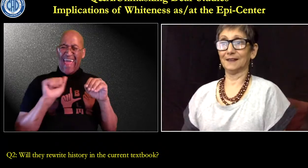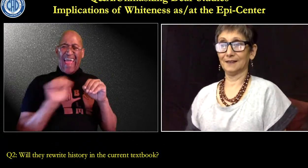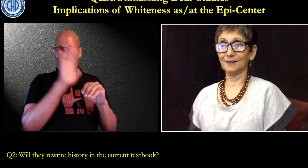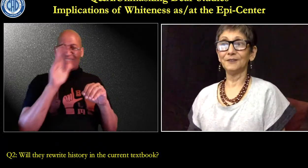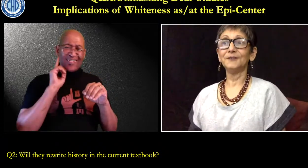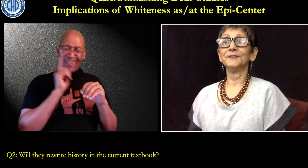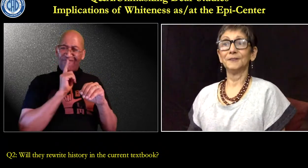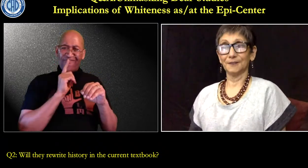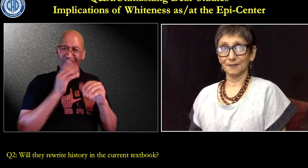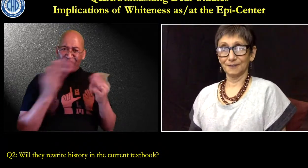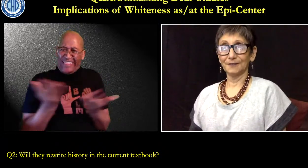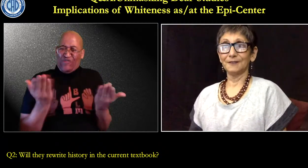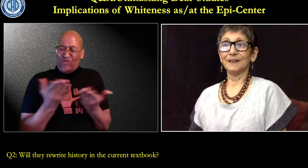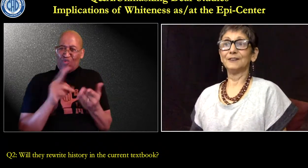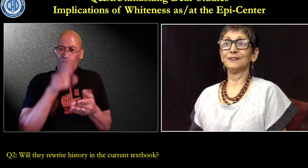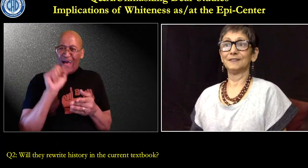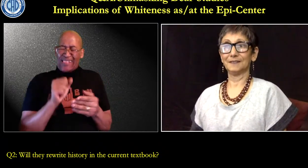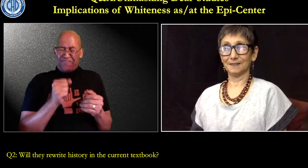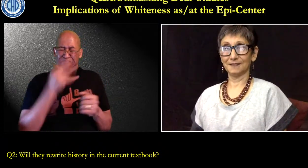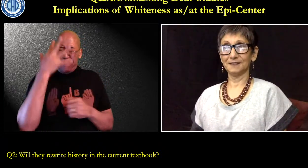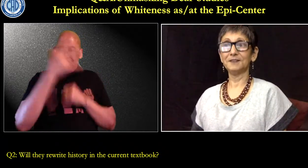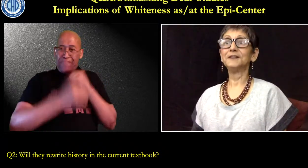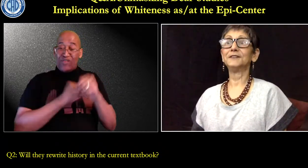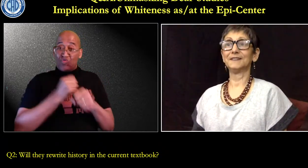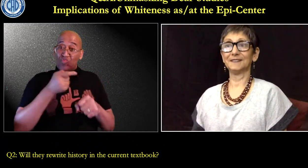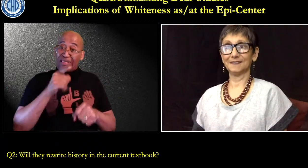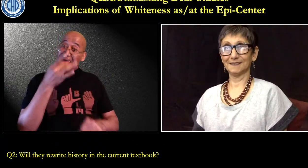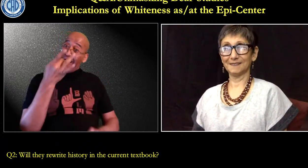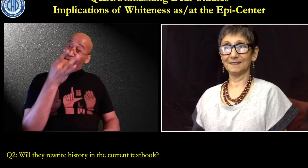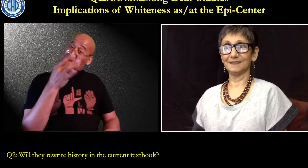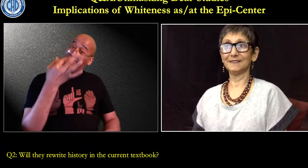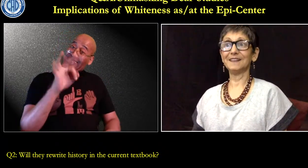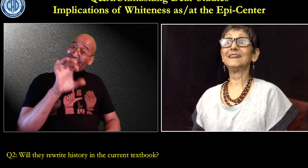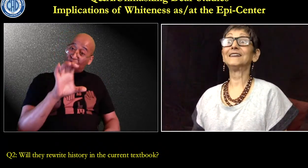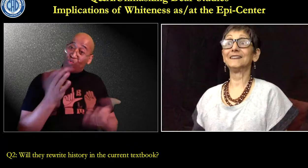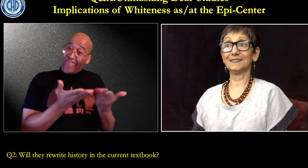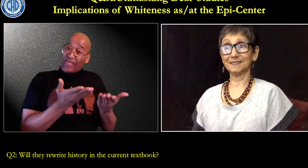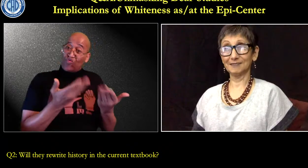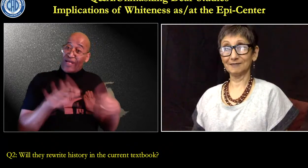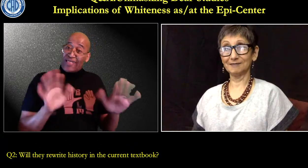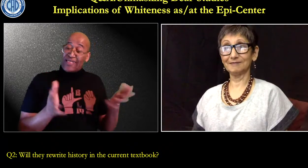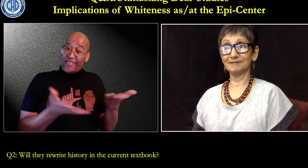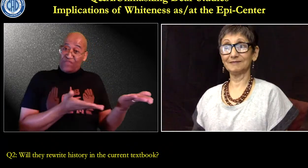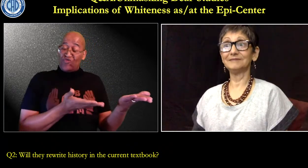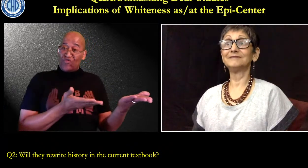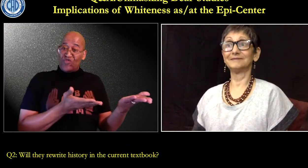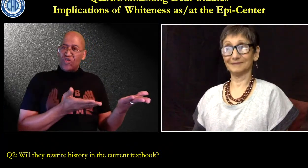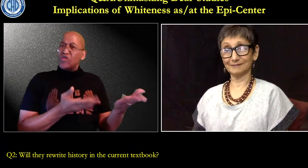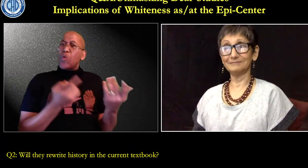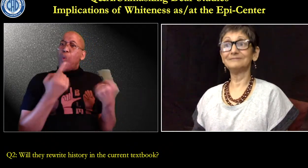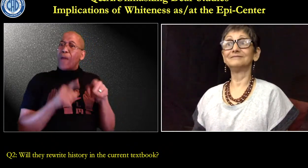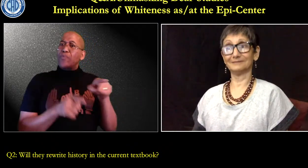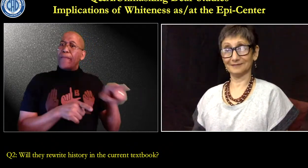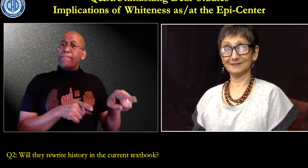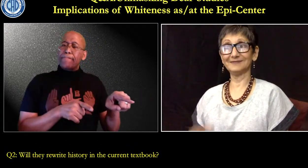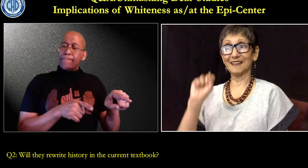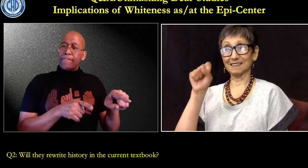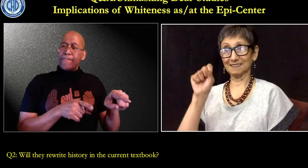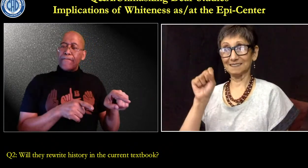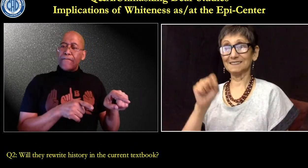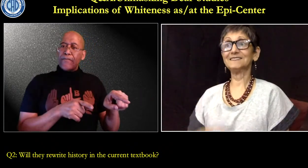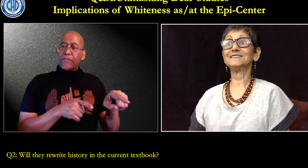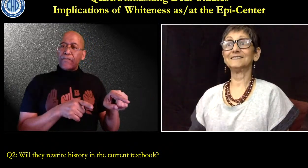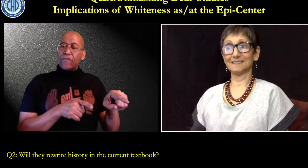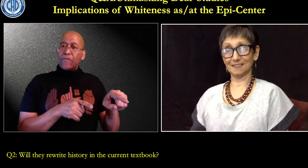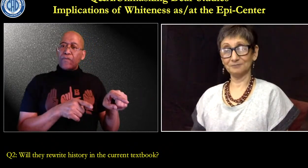there. There's nothing there. It's literally just here, US, and it's been many years, the 19th century,